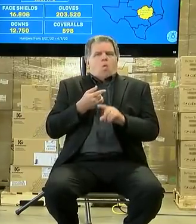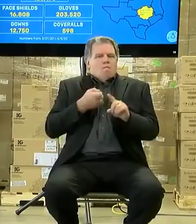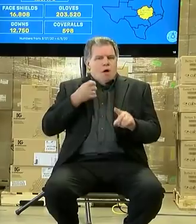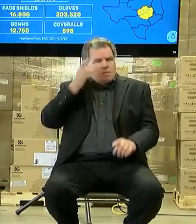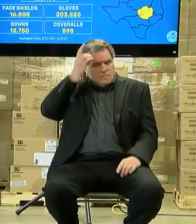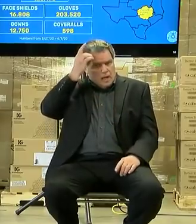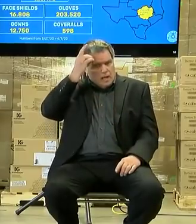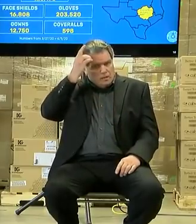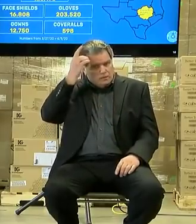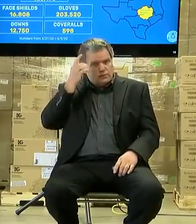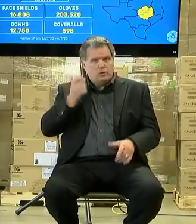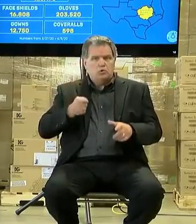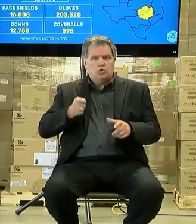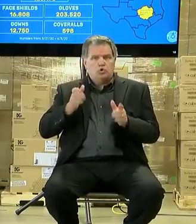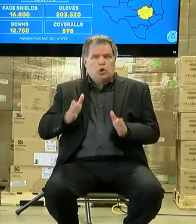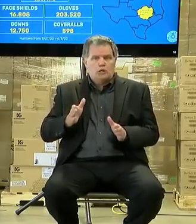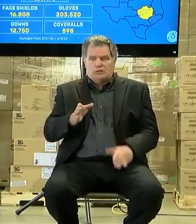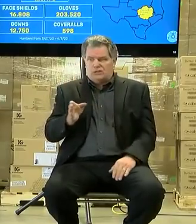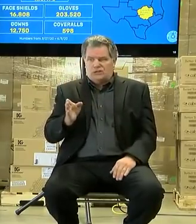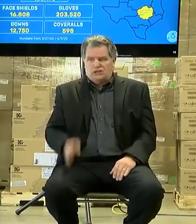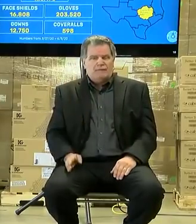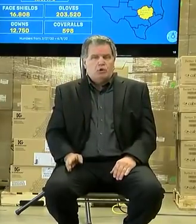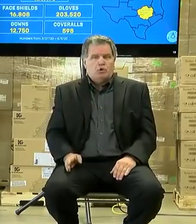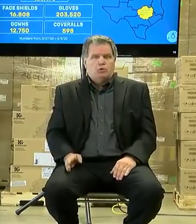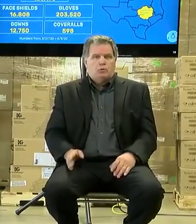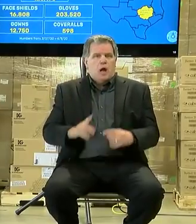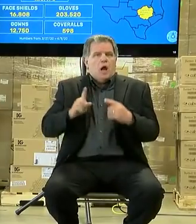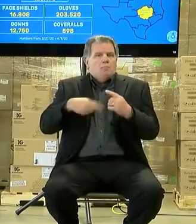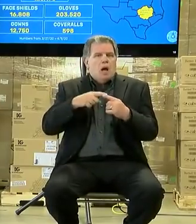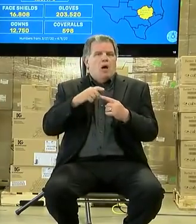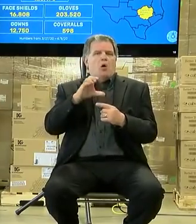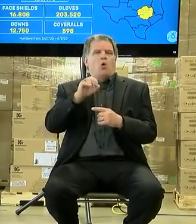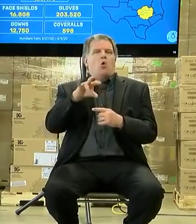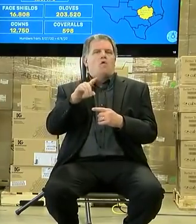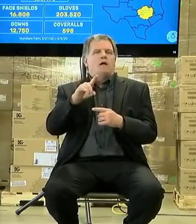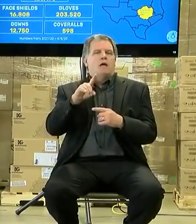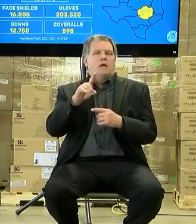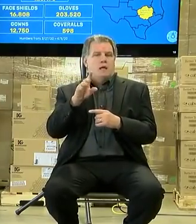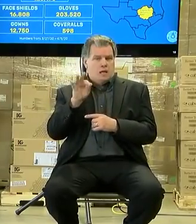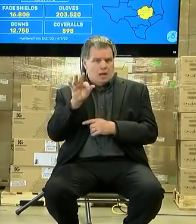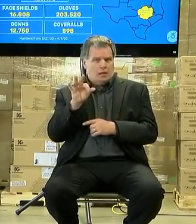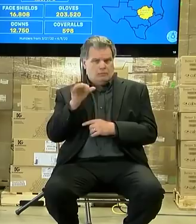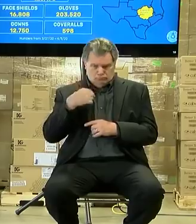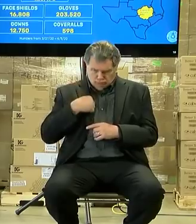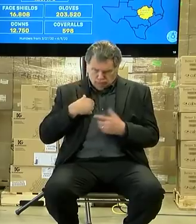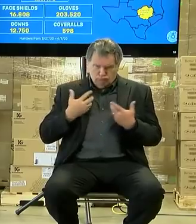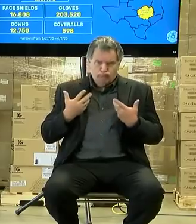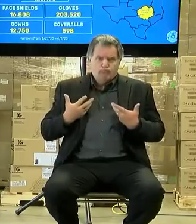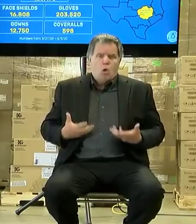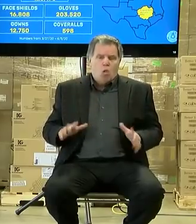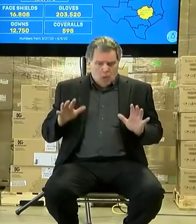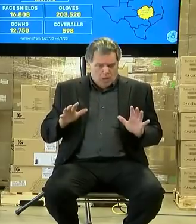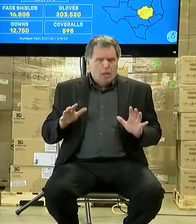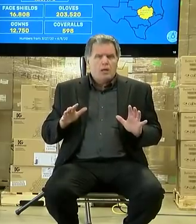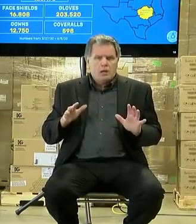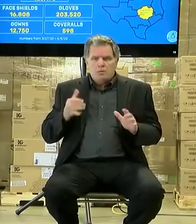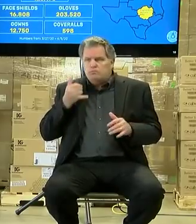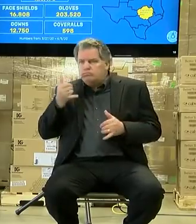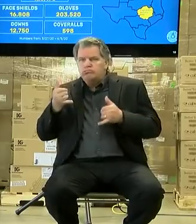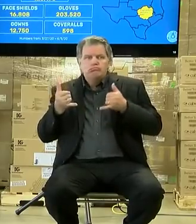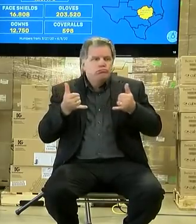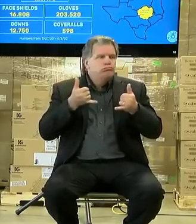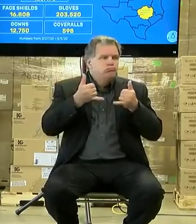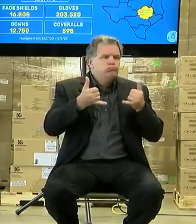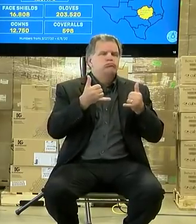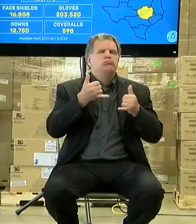Dallas County judge ever with regard to COVID-19. I have hosted multiple telephone town